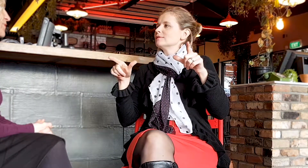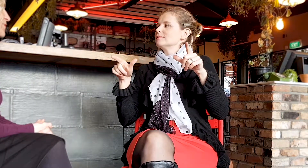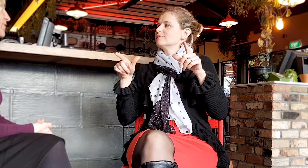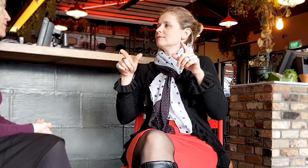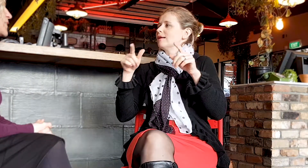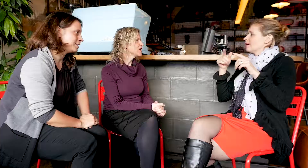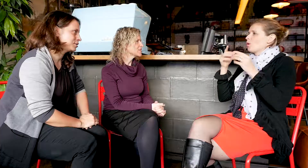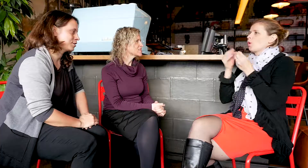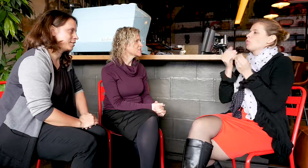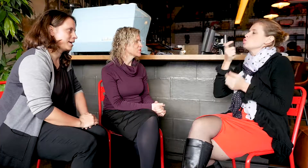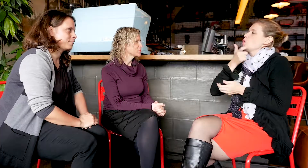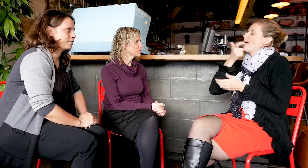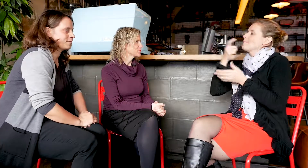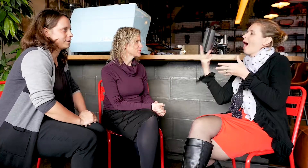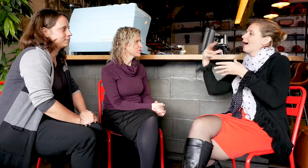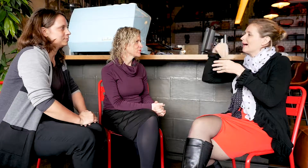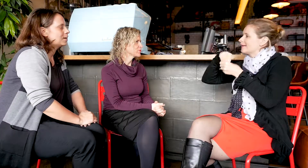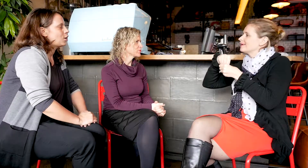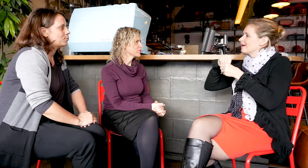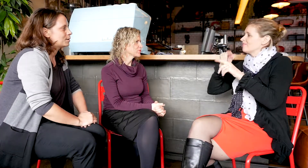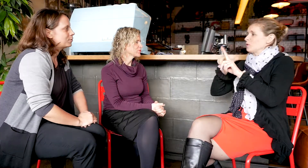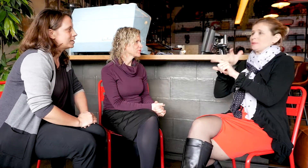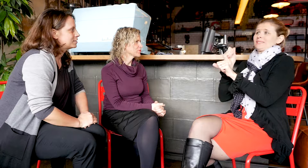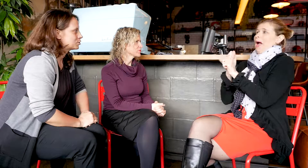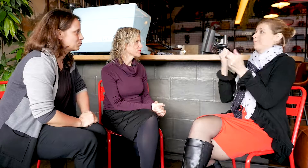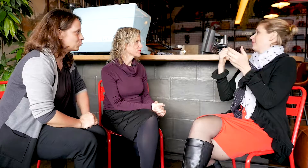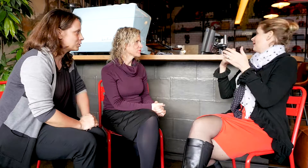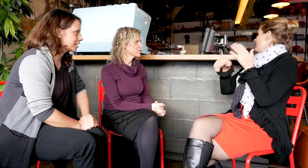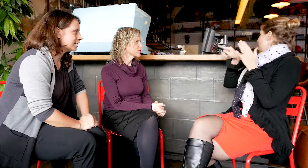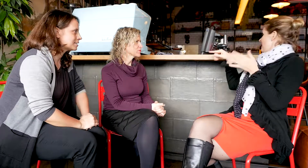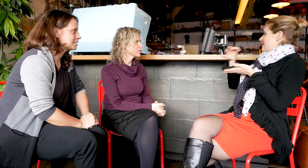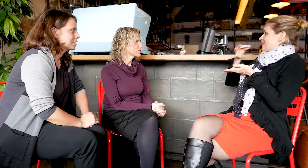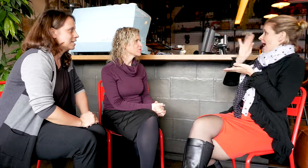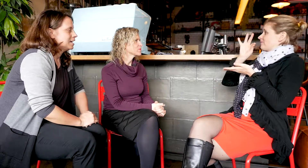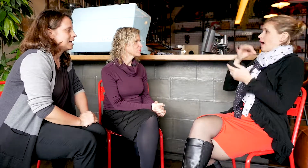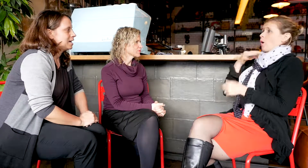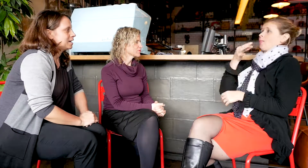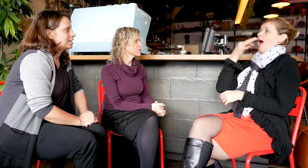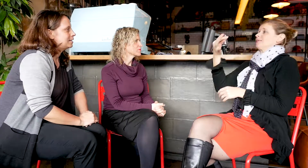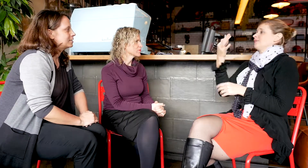positive way, yes. so that they feel open-minded toward that. Let's just